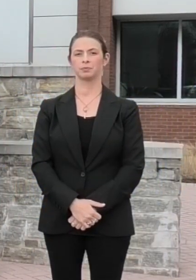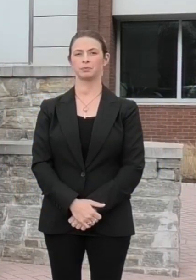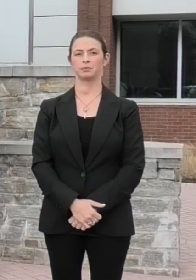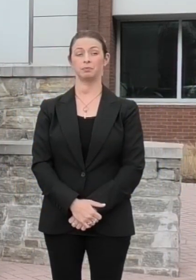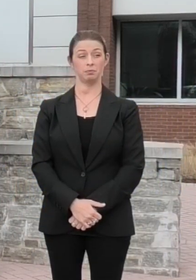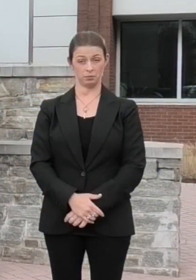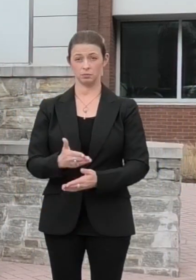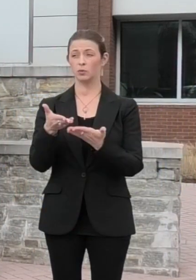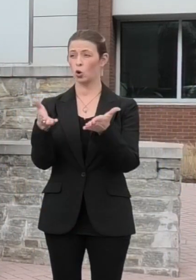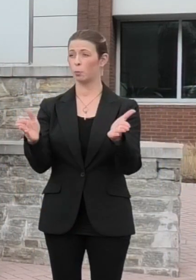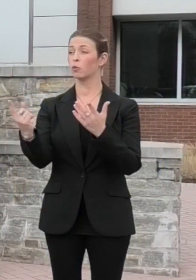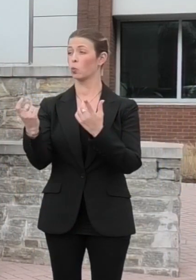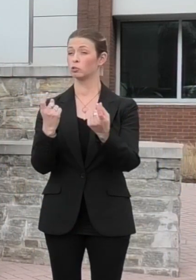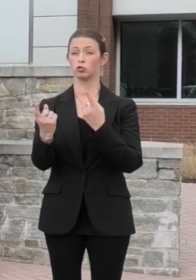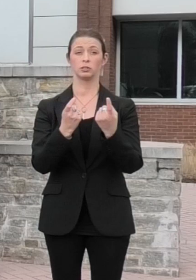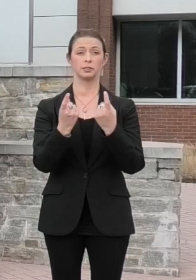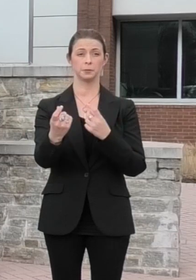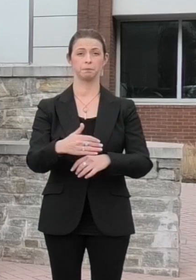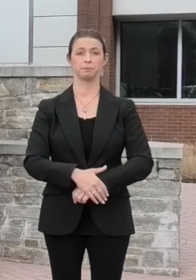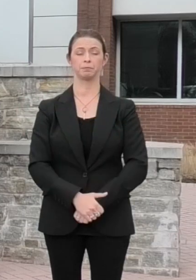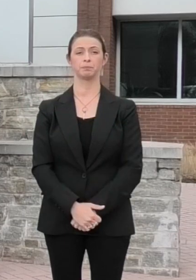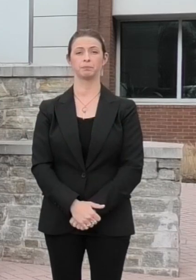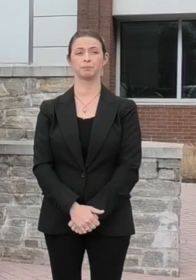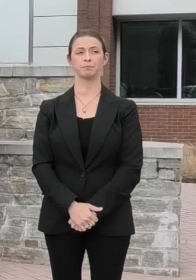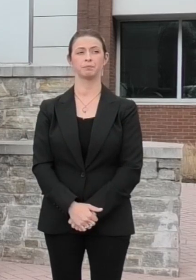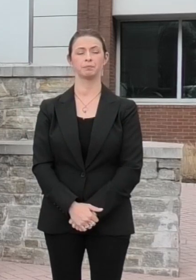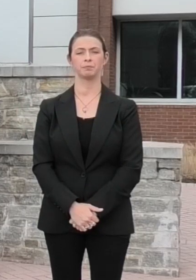We'll take questions.